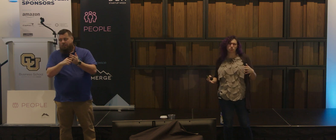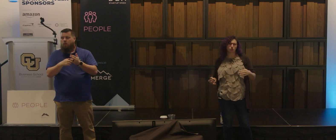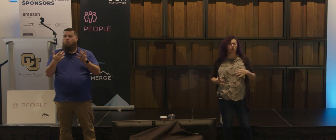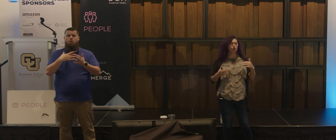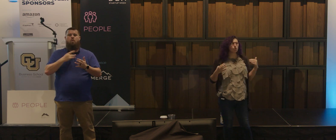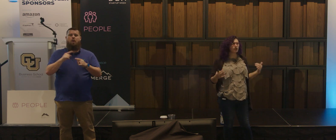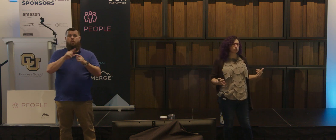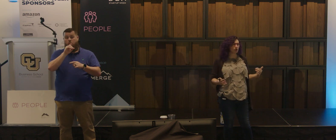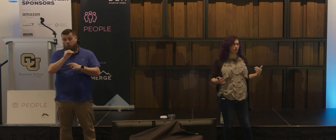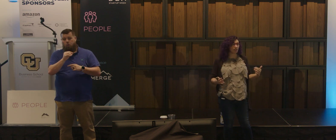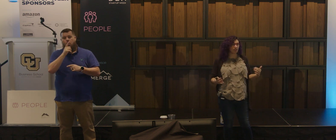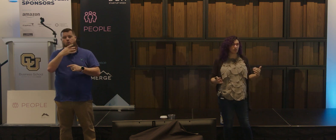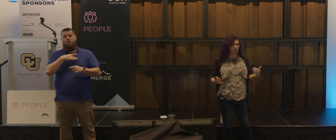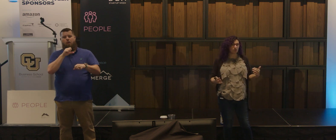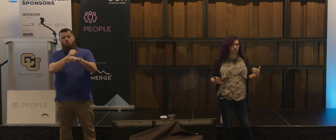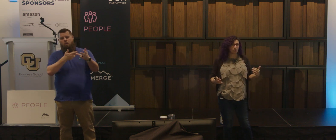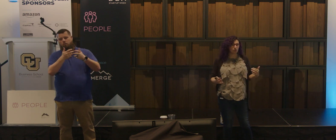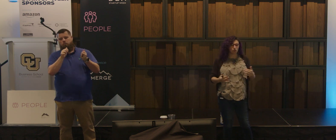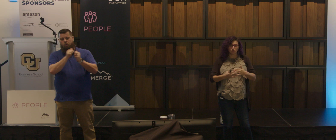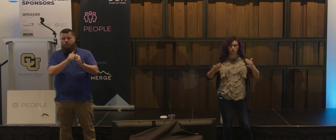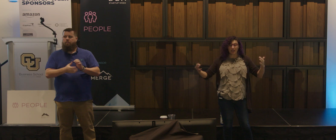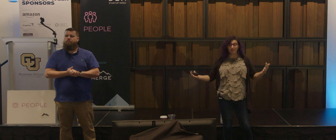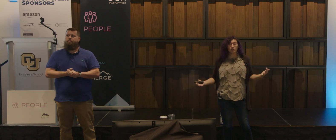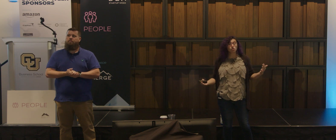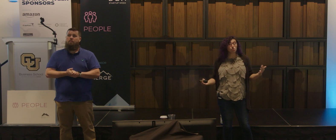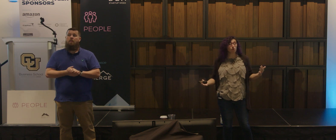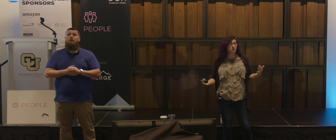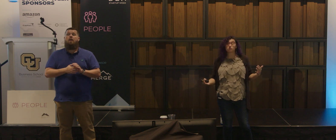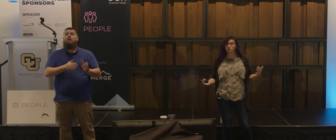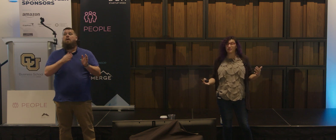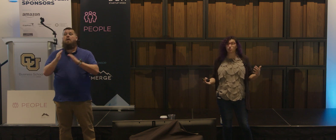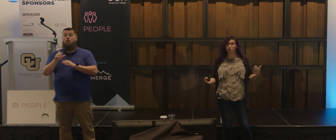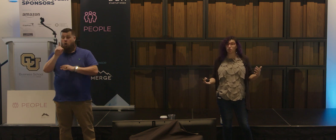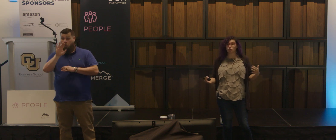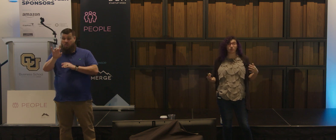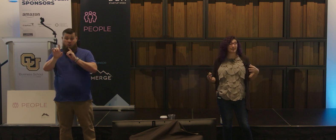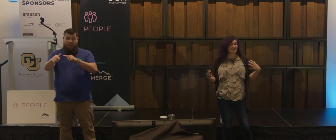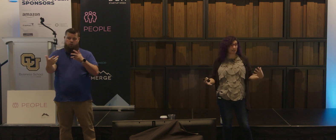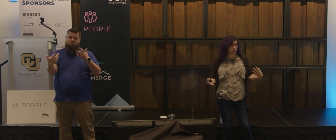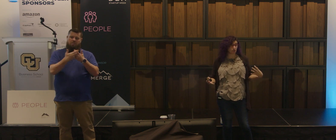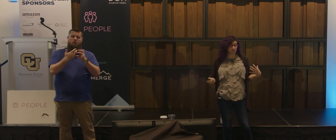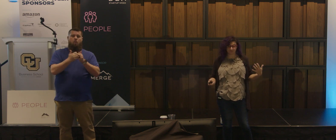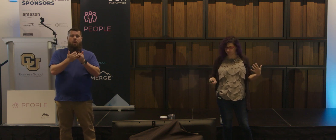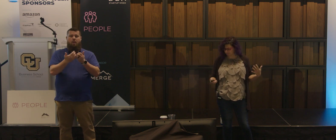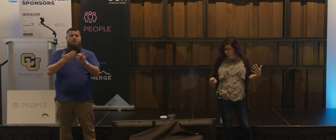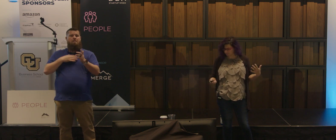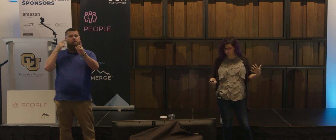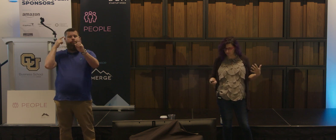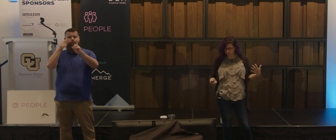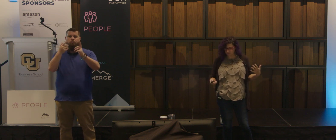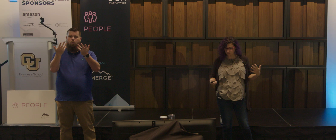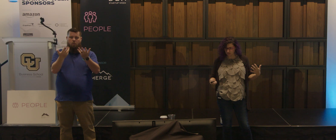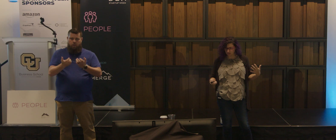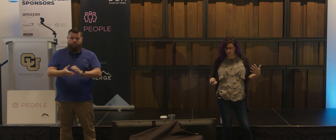like to do? Who do you like to work with? And then do those answers mesh with what you're trying to get to?